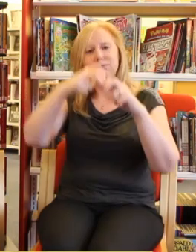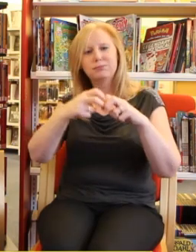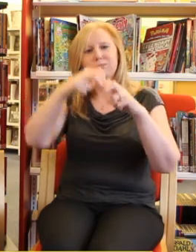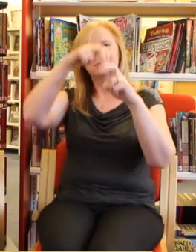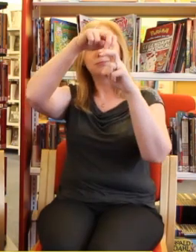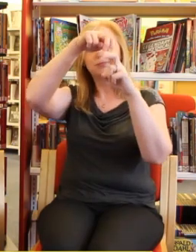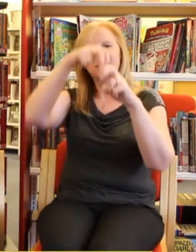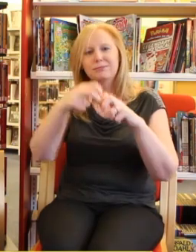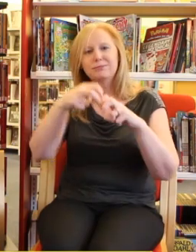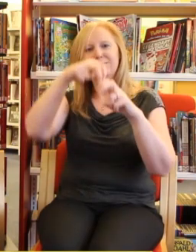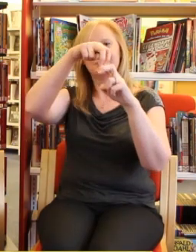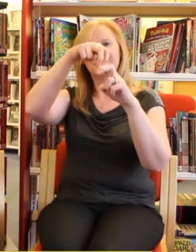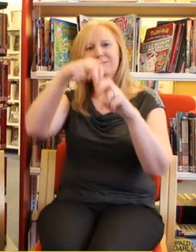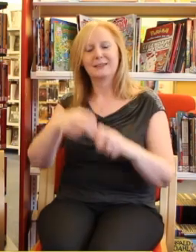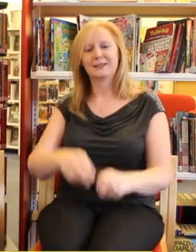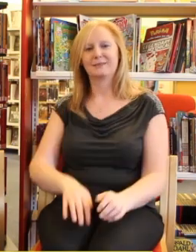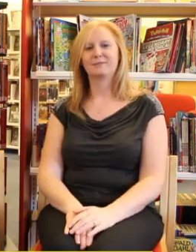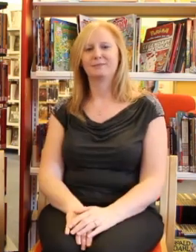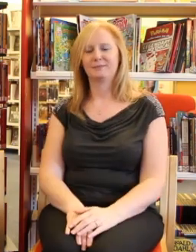they bend.